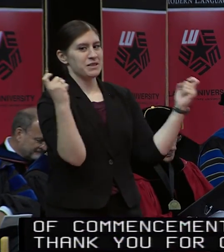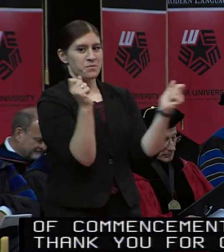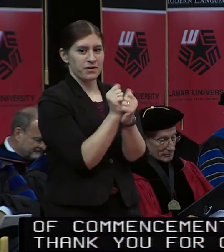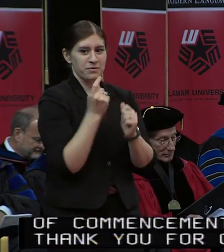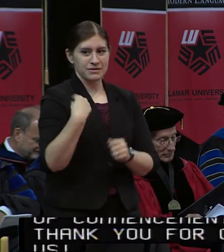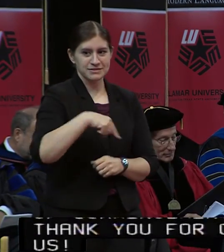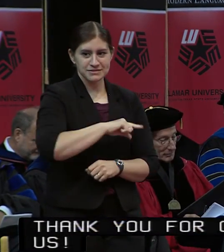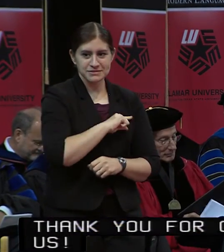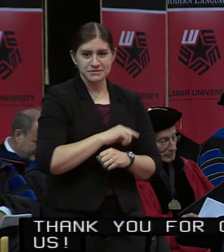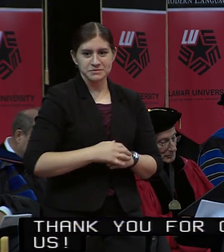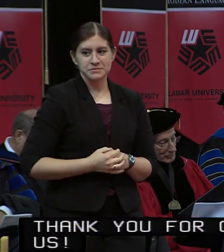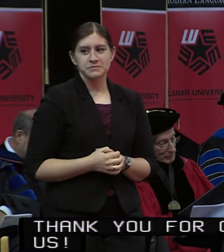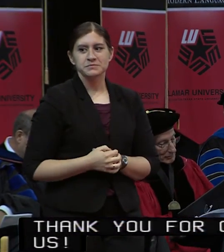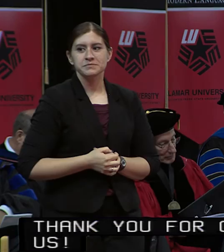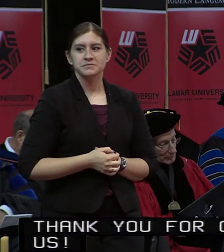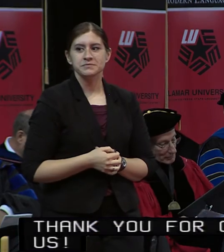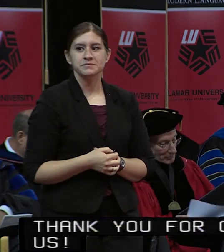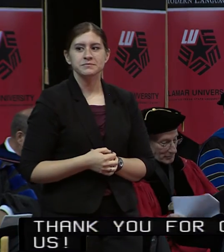us.